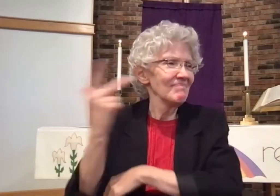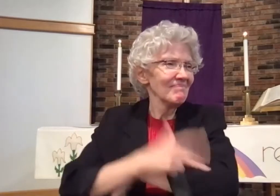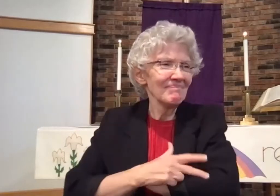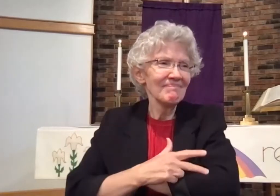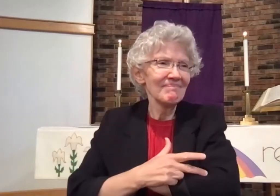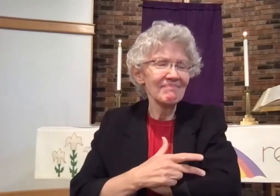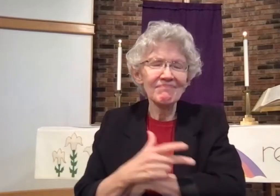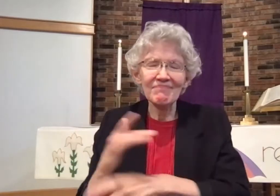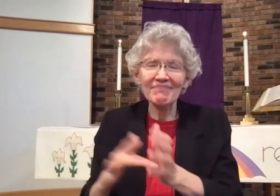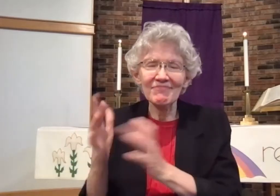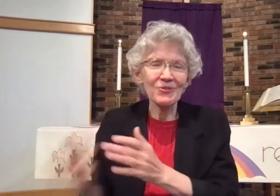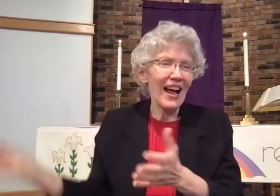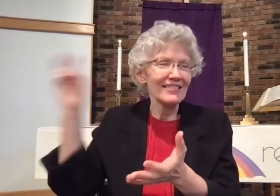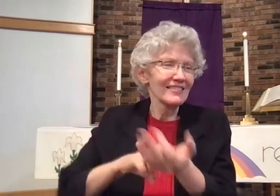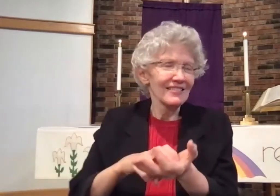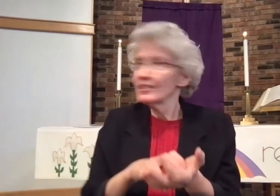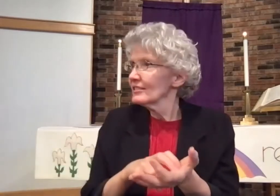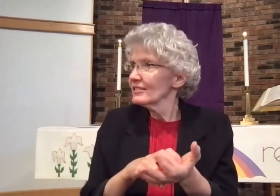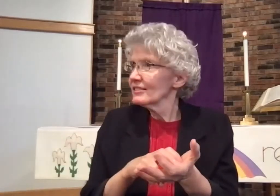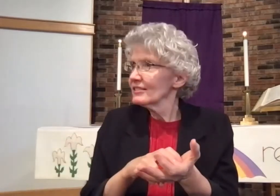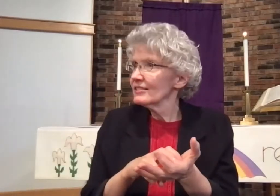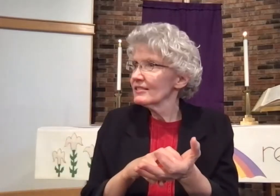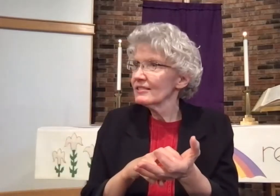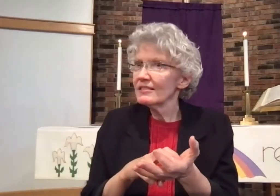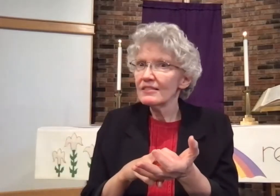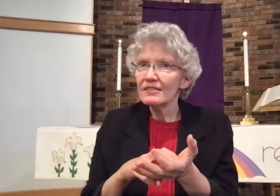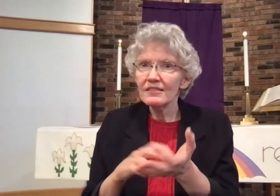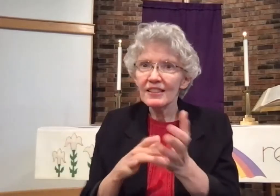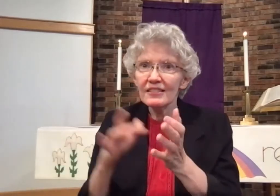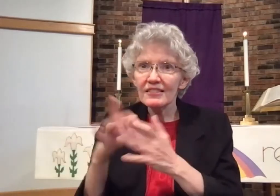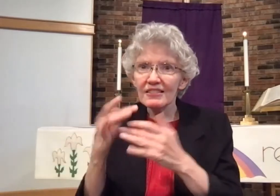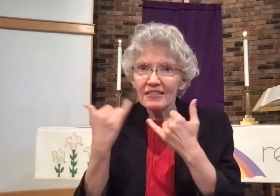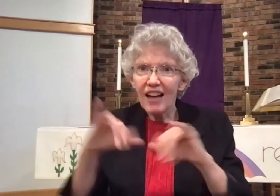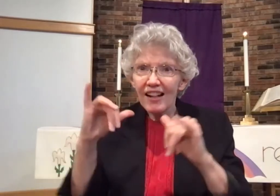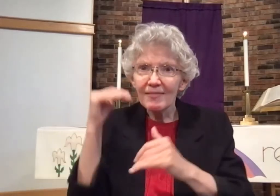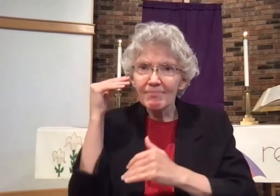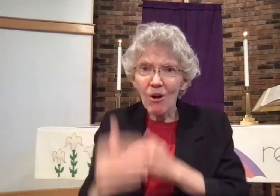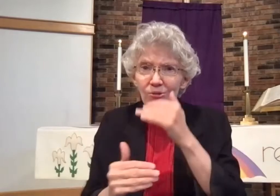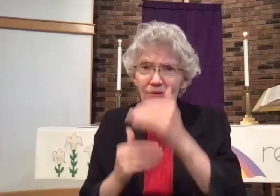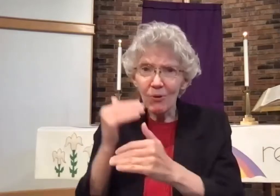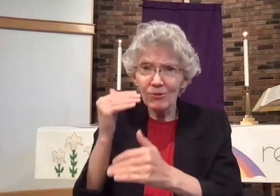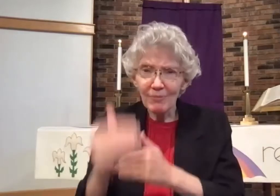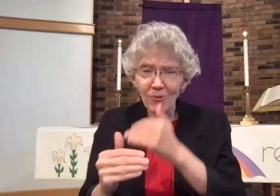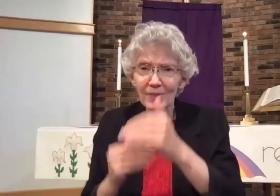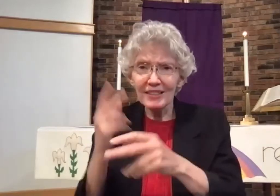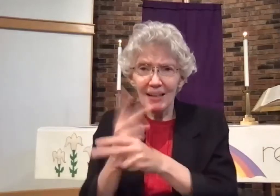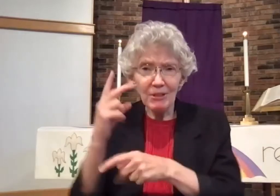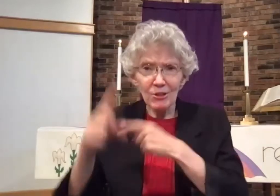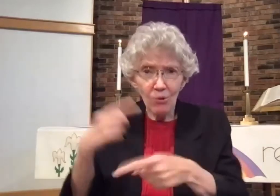And when he was buried, the devil thought he had won until 3 days later, he rose. Jesus